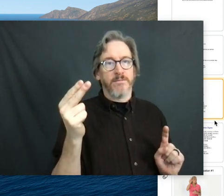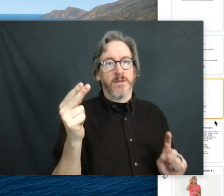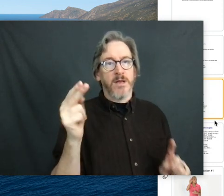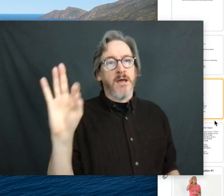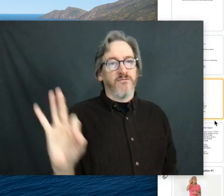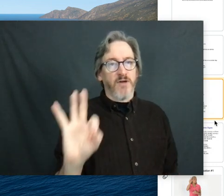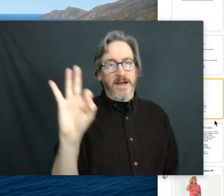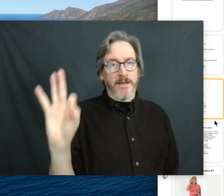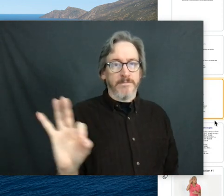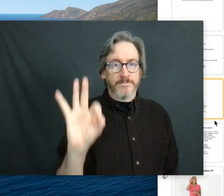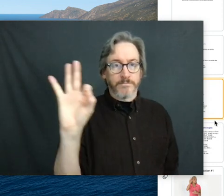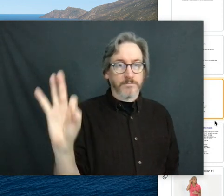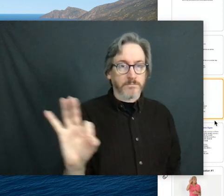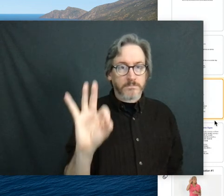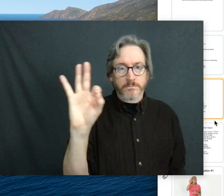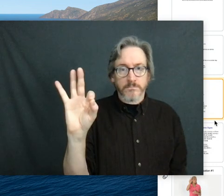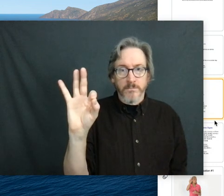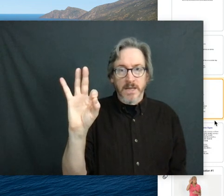Thursday. Friday,